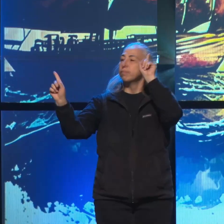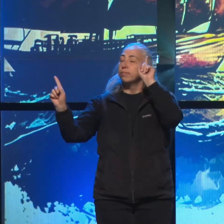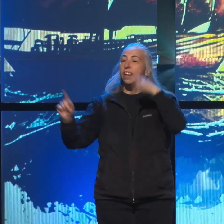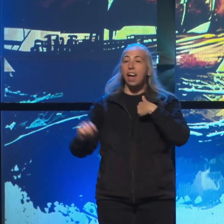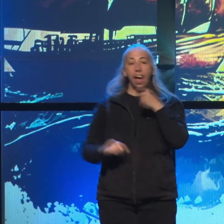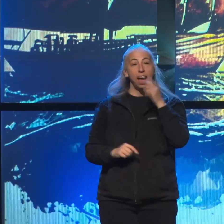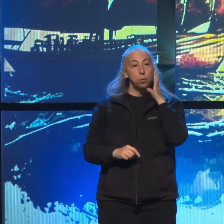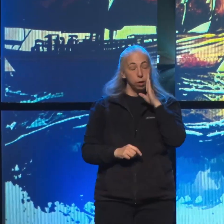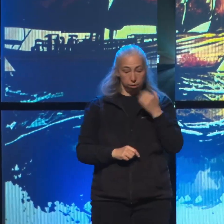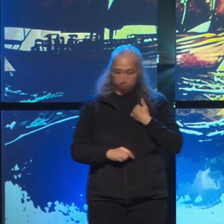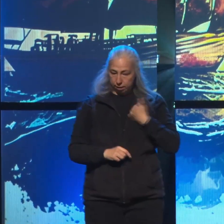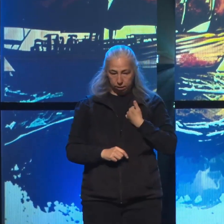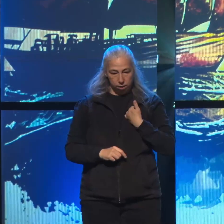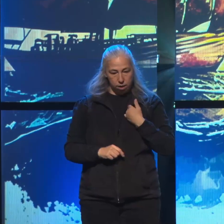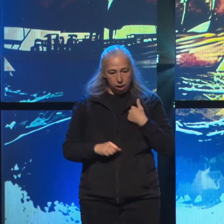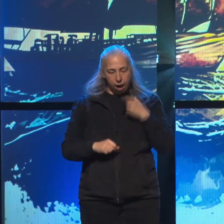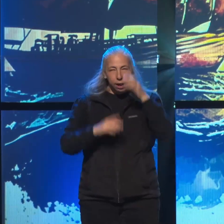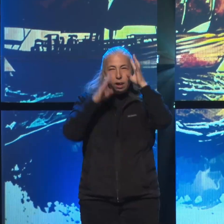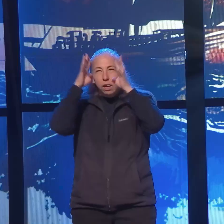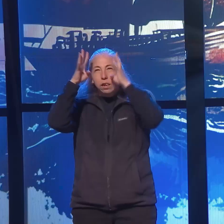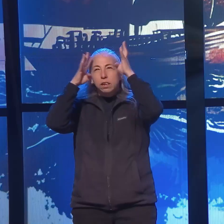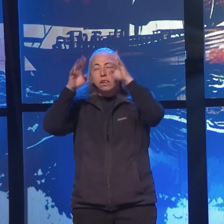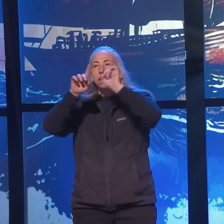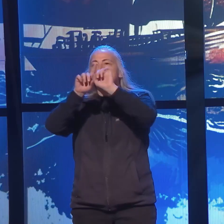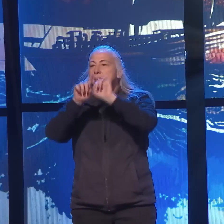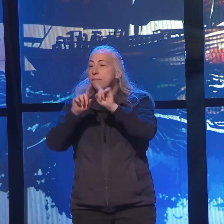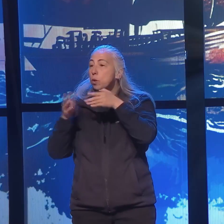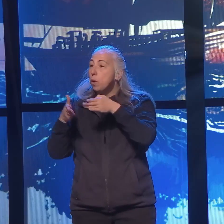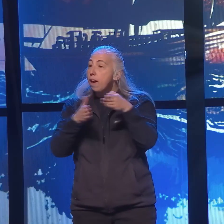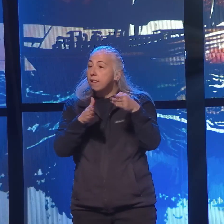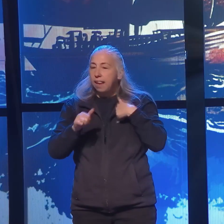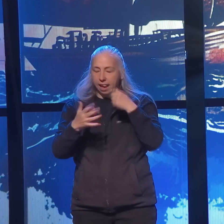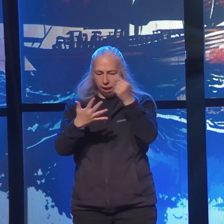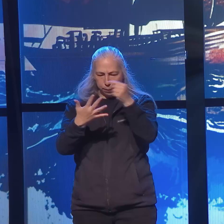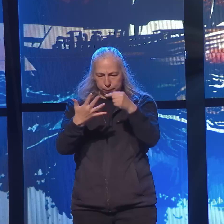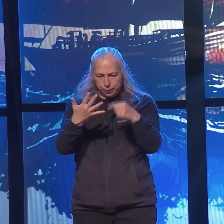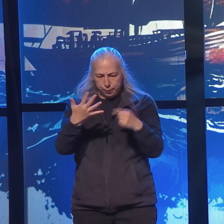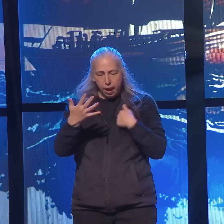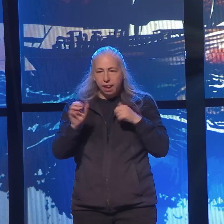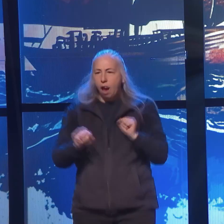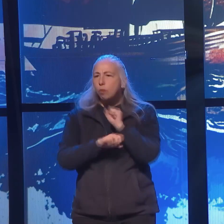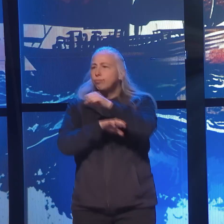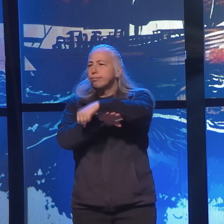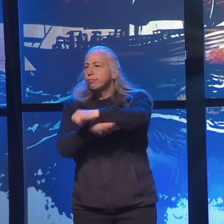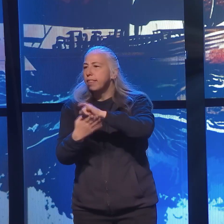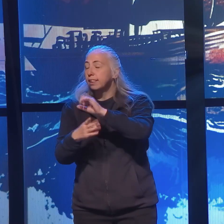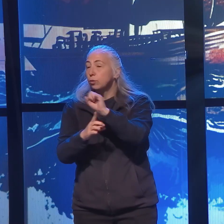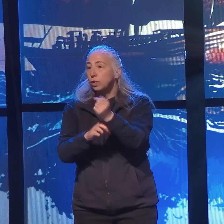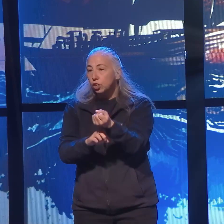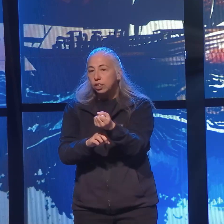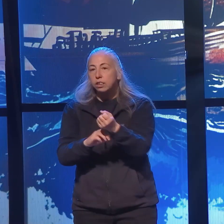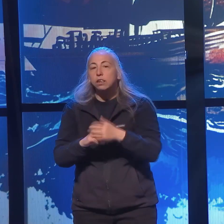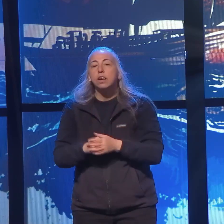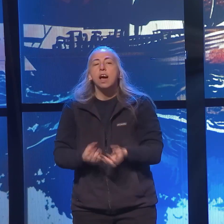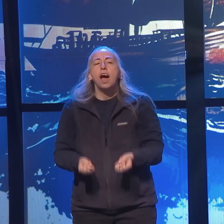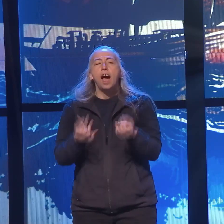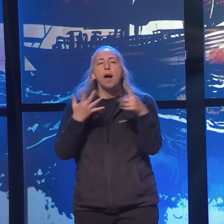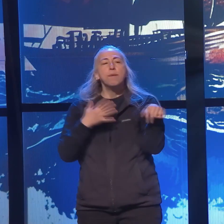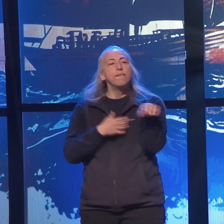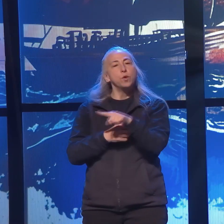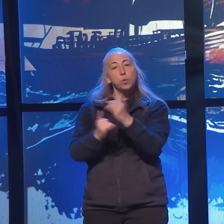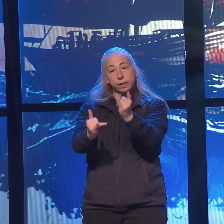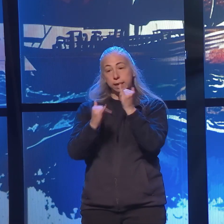will immediately start coming up with all the ways in which I can overcome, right? But how many of you, like me,